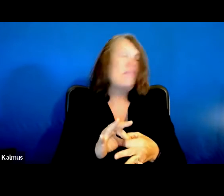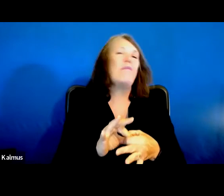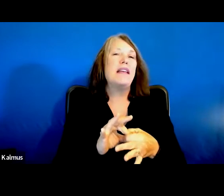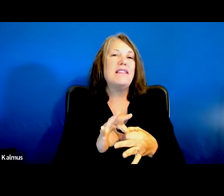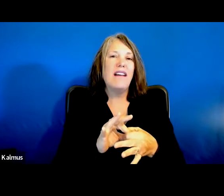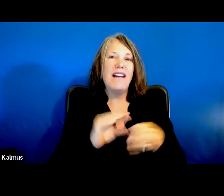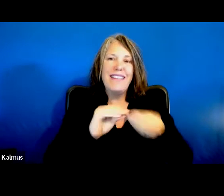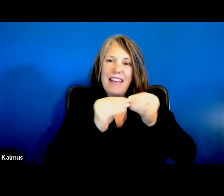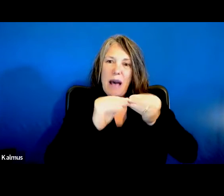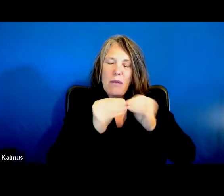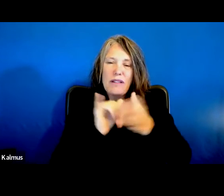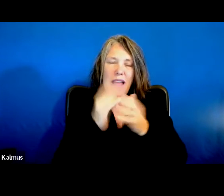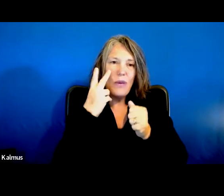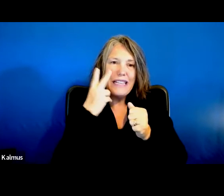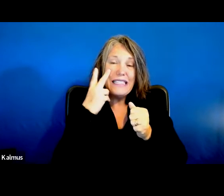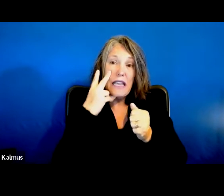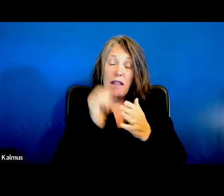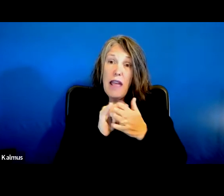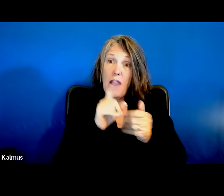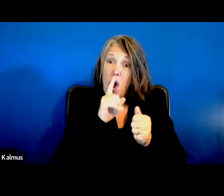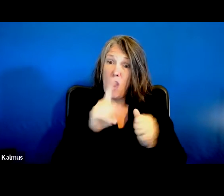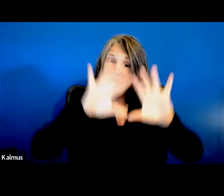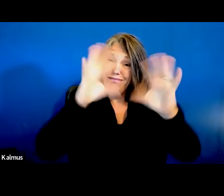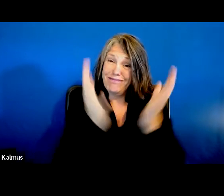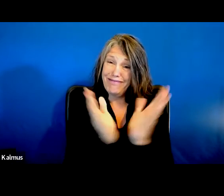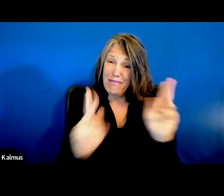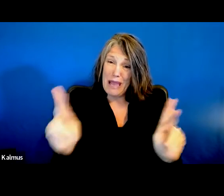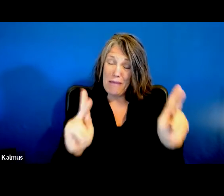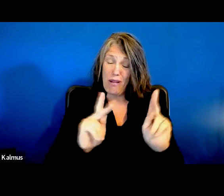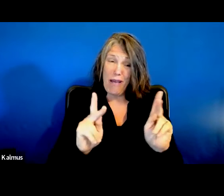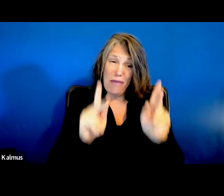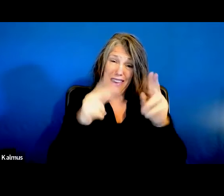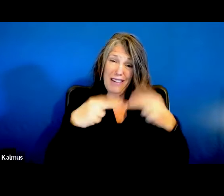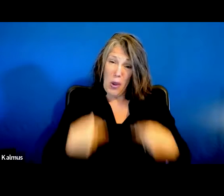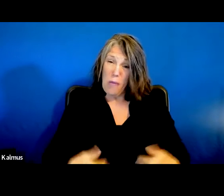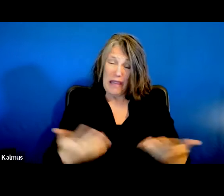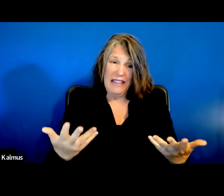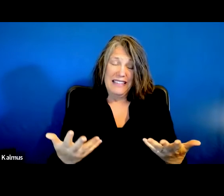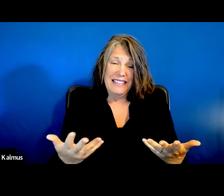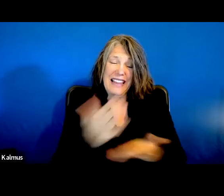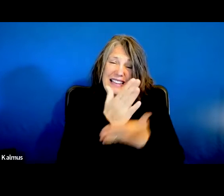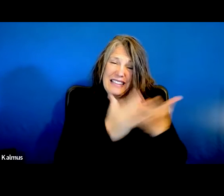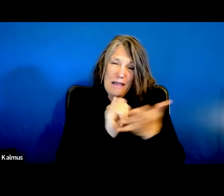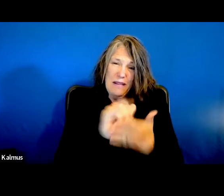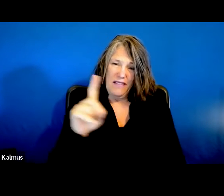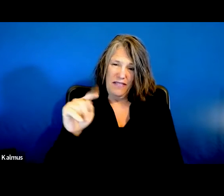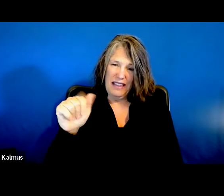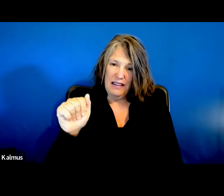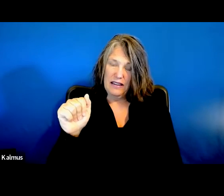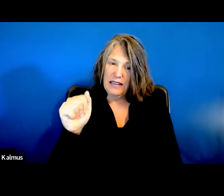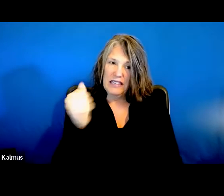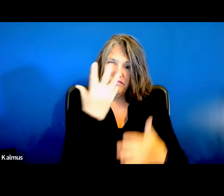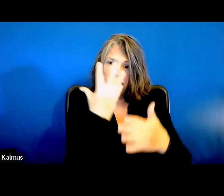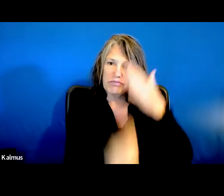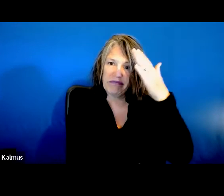these numbers that we see that are real whole human beings behind them, and that also some of that data is missing, right? So